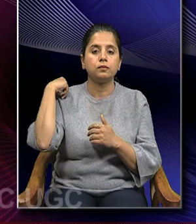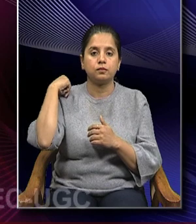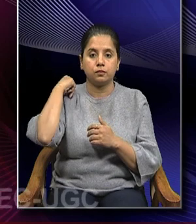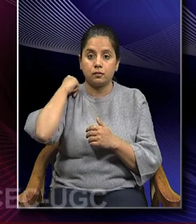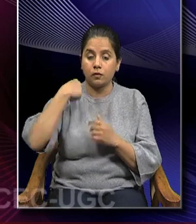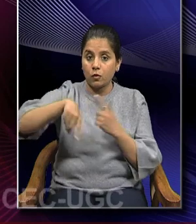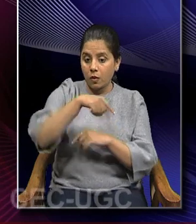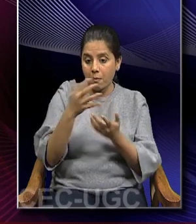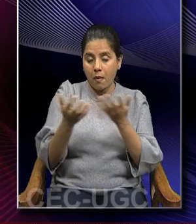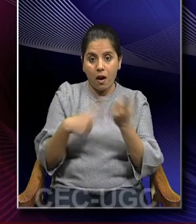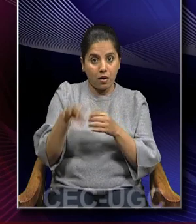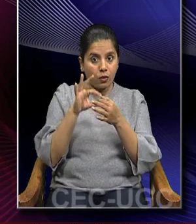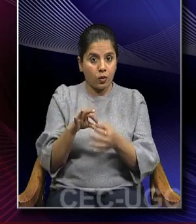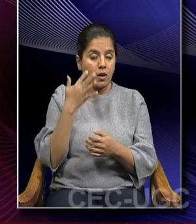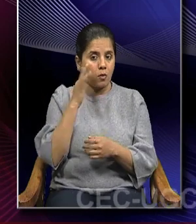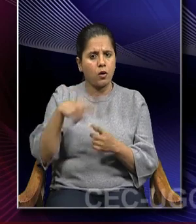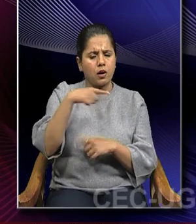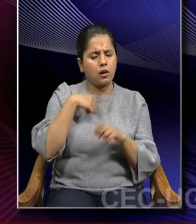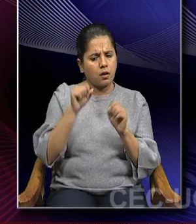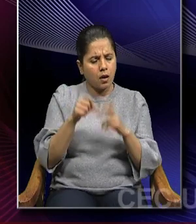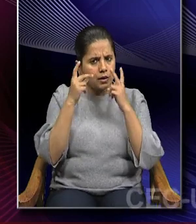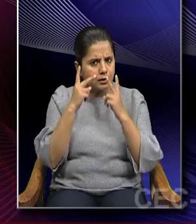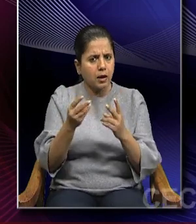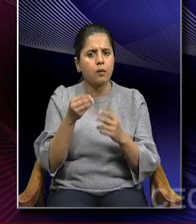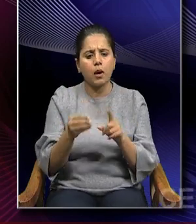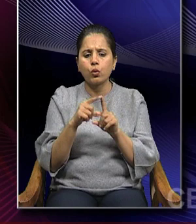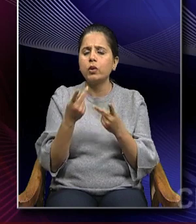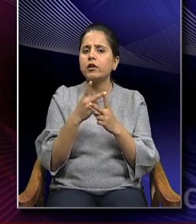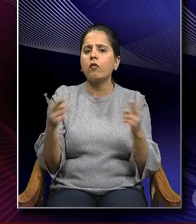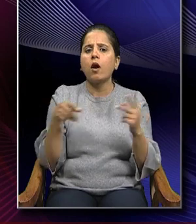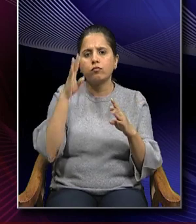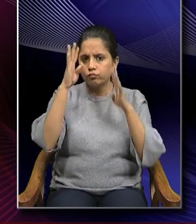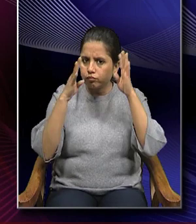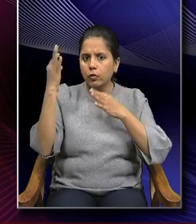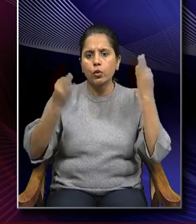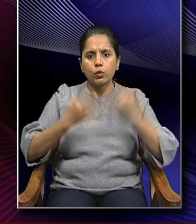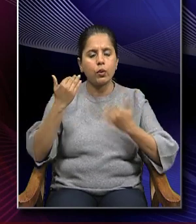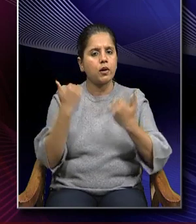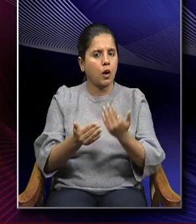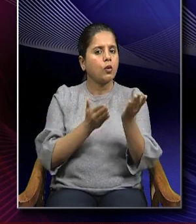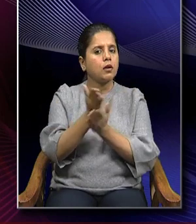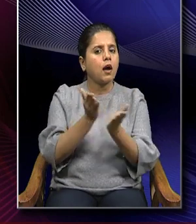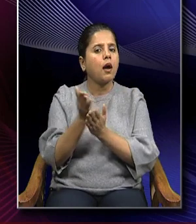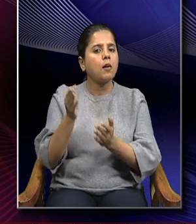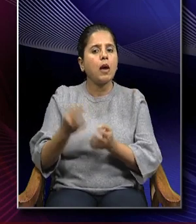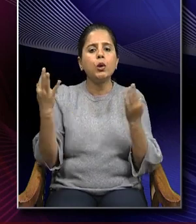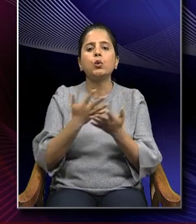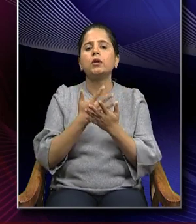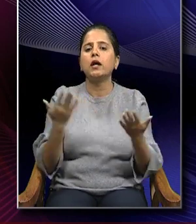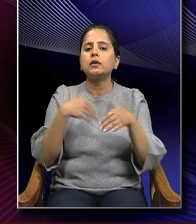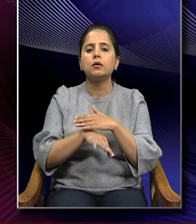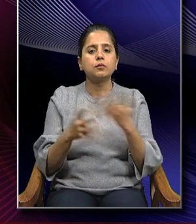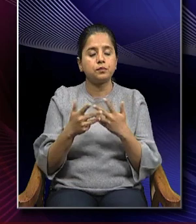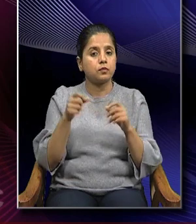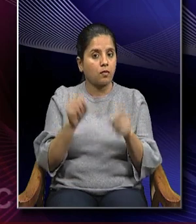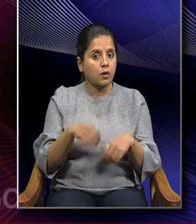relevant in the marketplace, we can go for doing different types of innovation. So, let us come to types of new products. So, there can